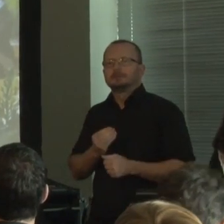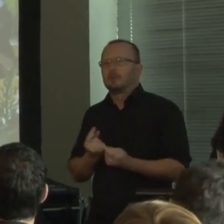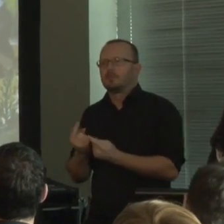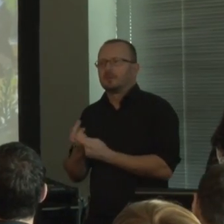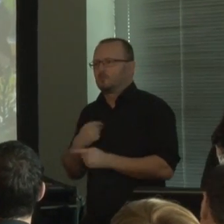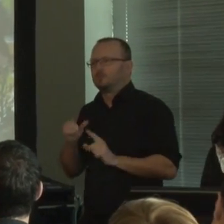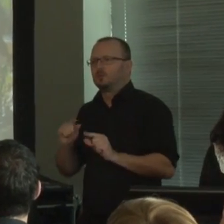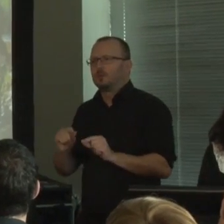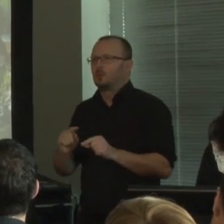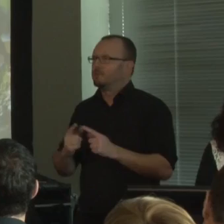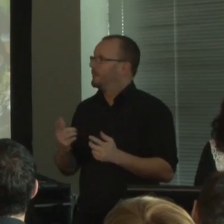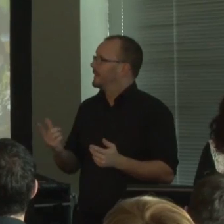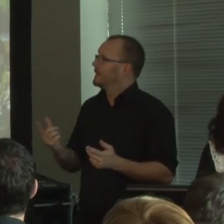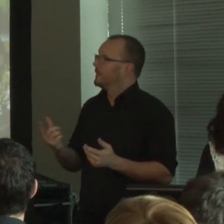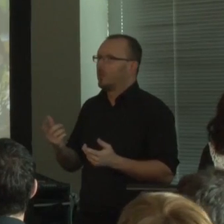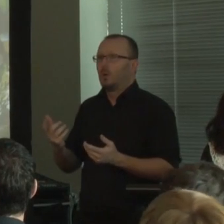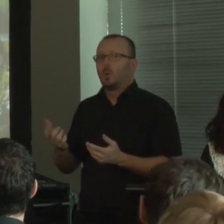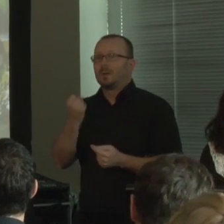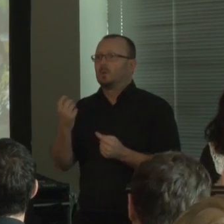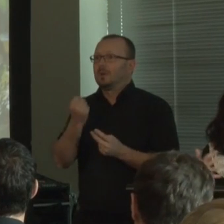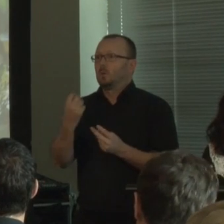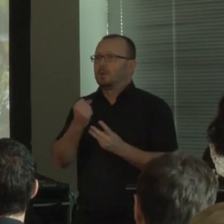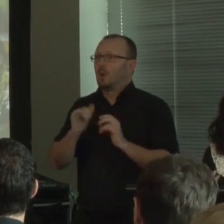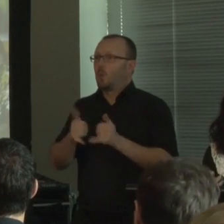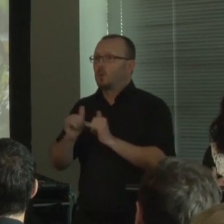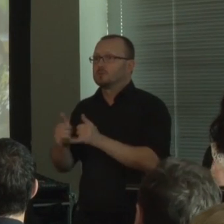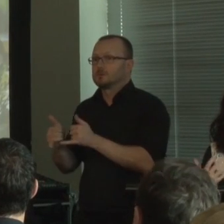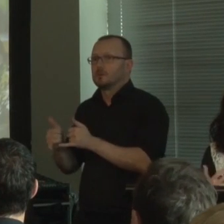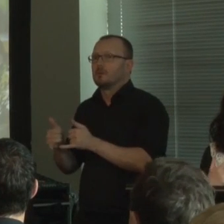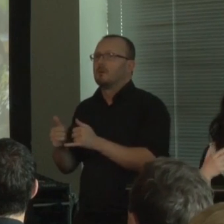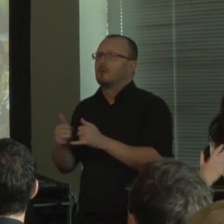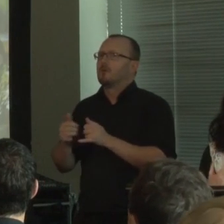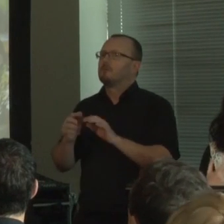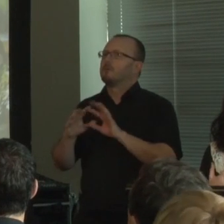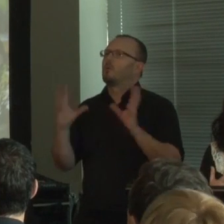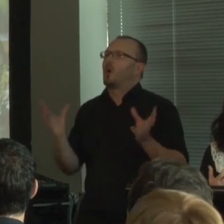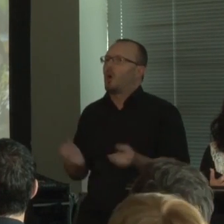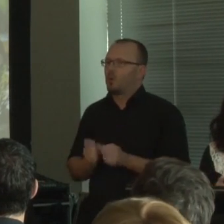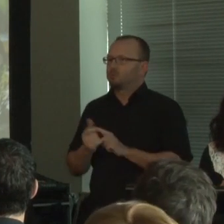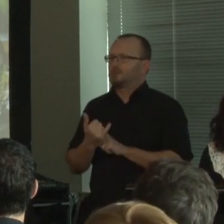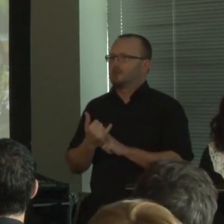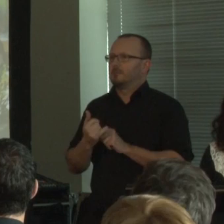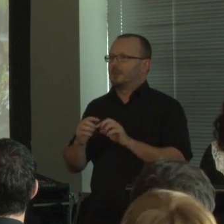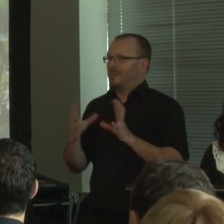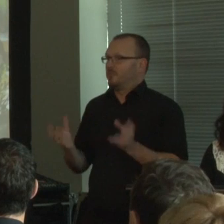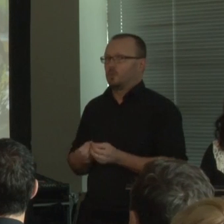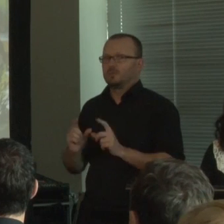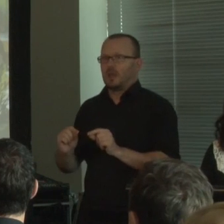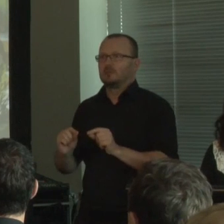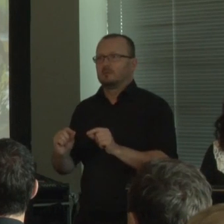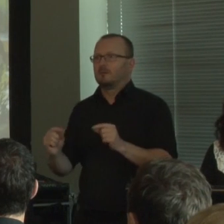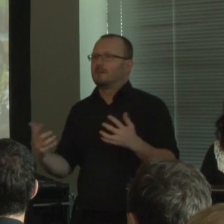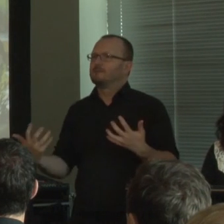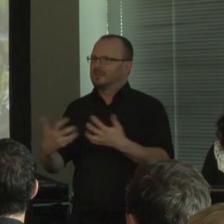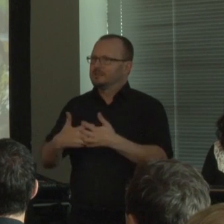doing. We have been gaining a lot of awards for various things for the whole project, but I think, again, everything that we've done fits in really well to the